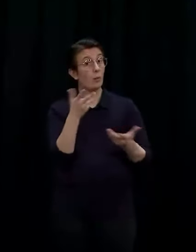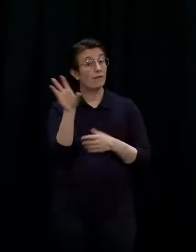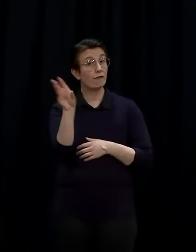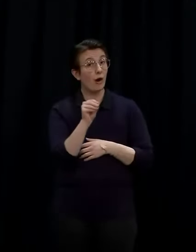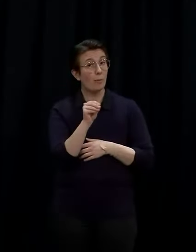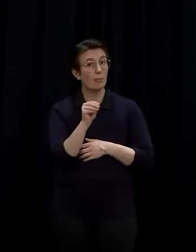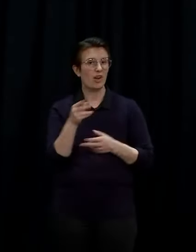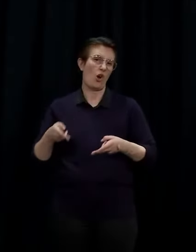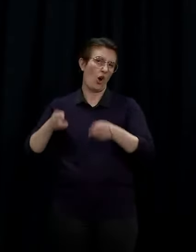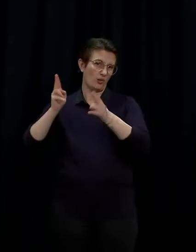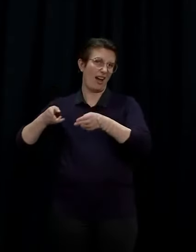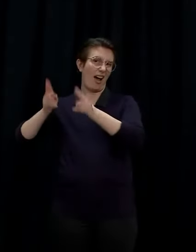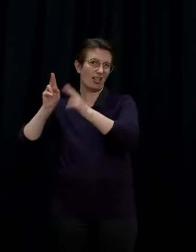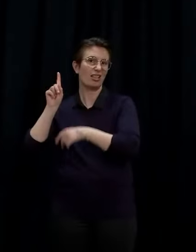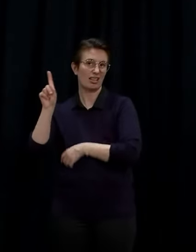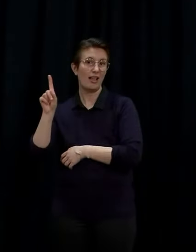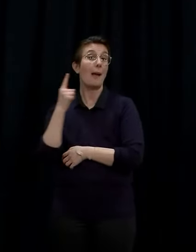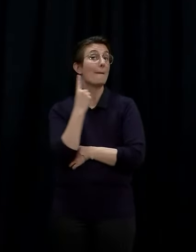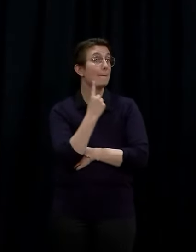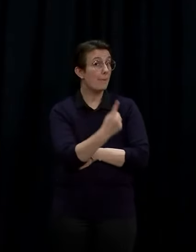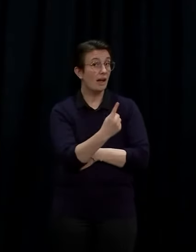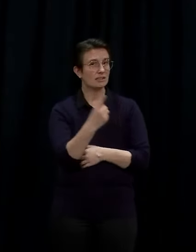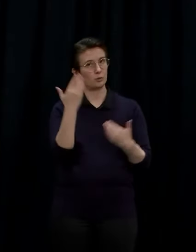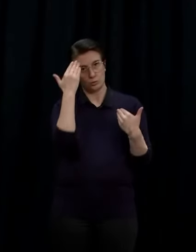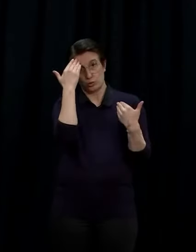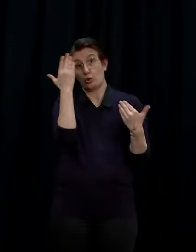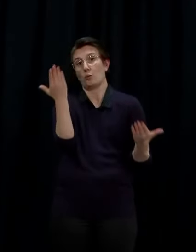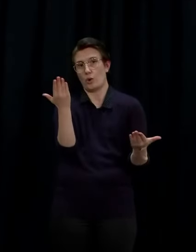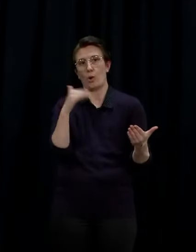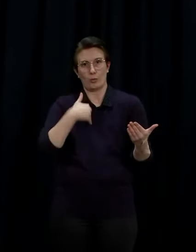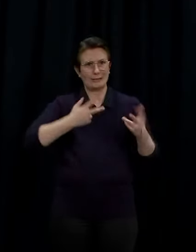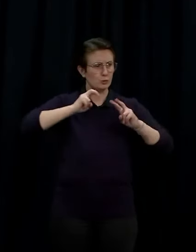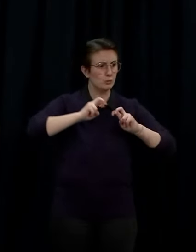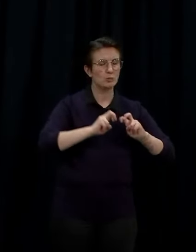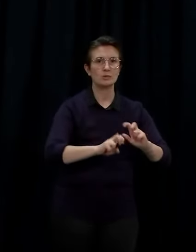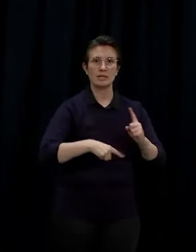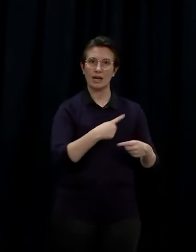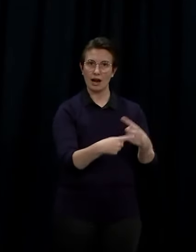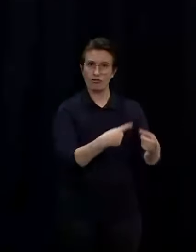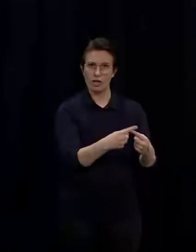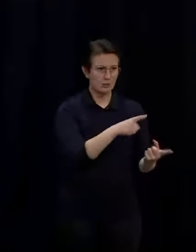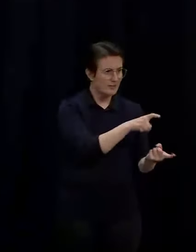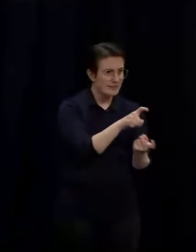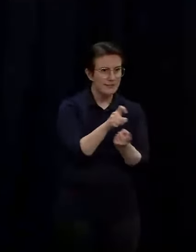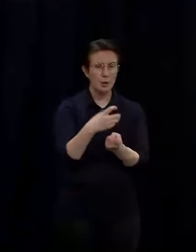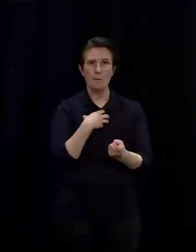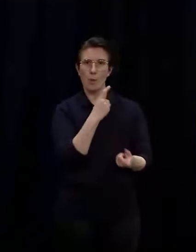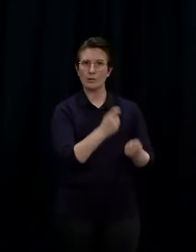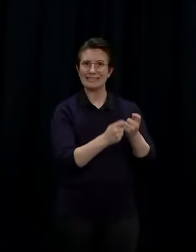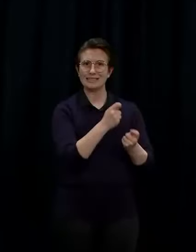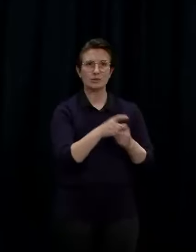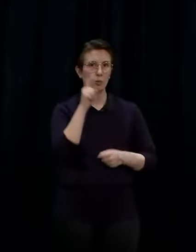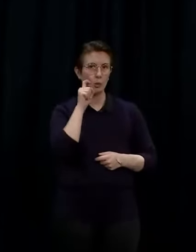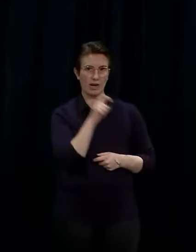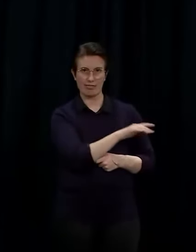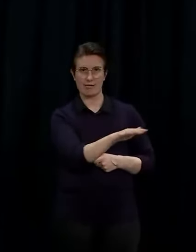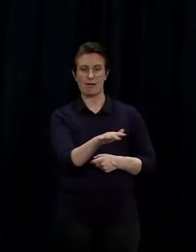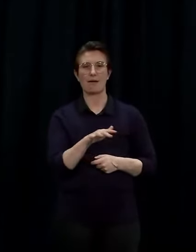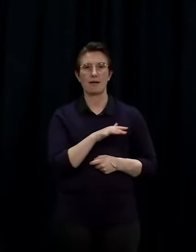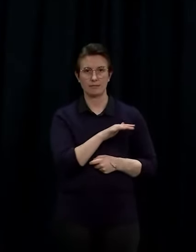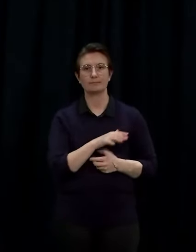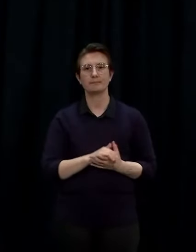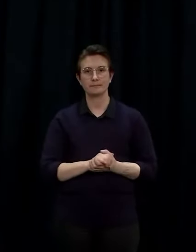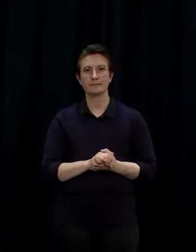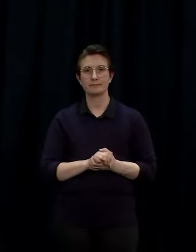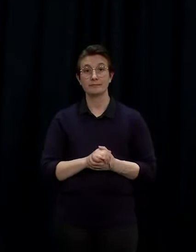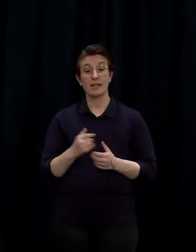us to better answer that question, and those more refined tests over different catchments are underway as we speak. As you can see from